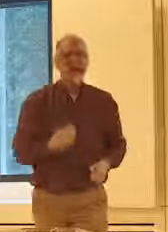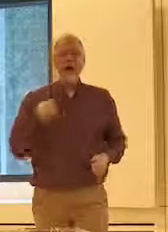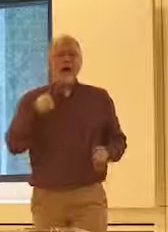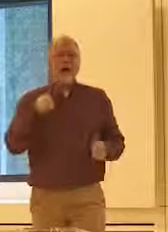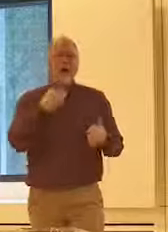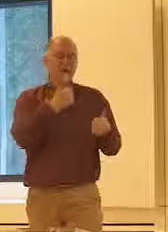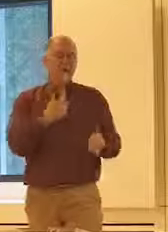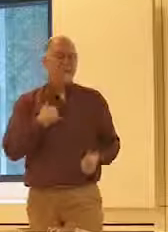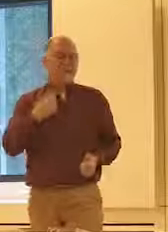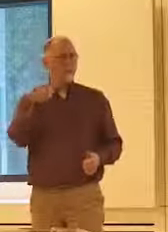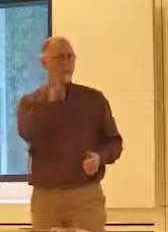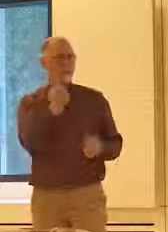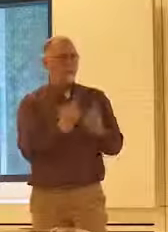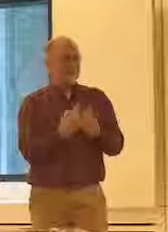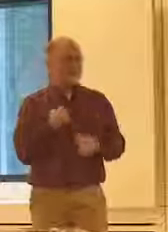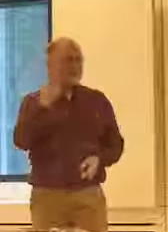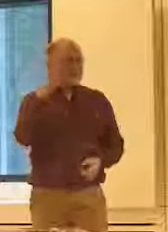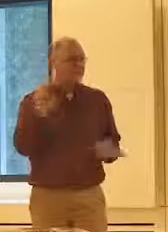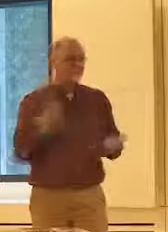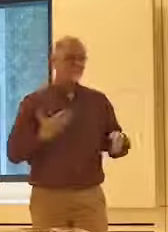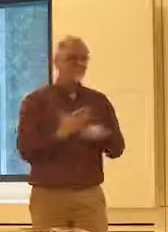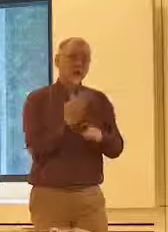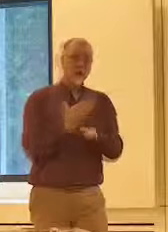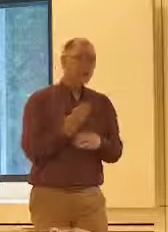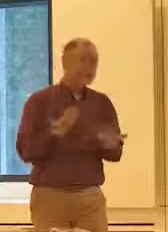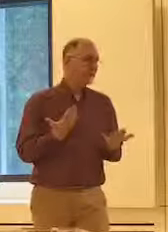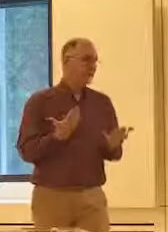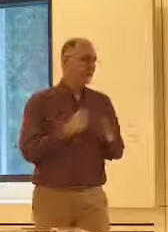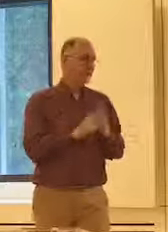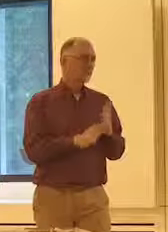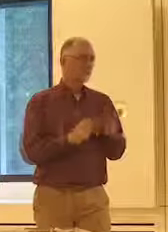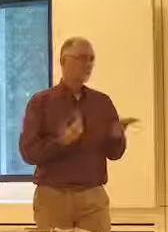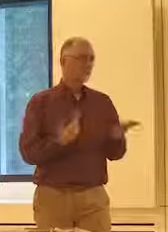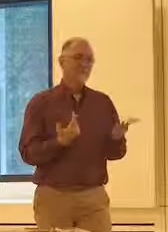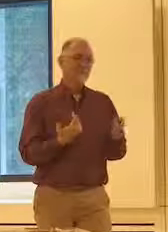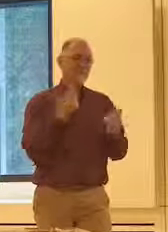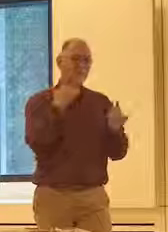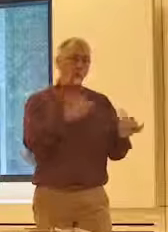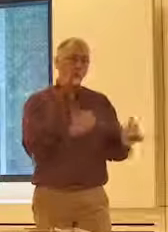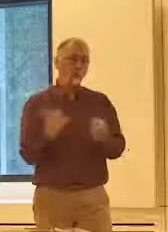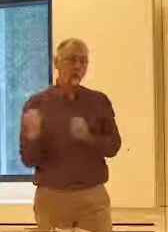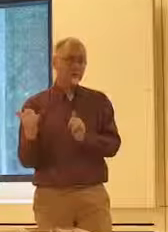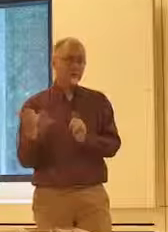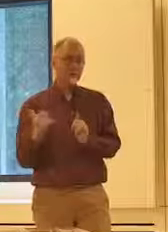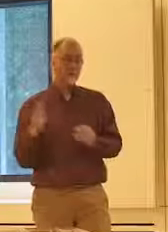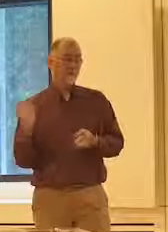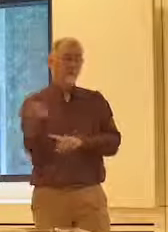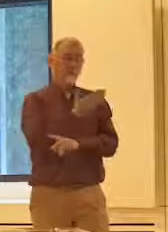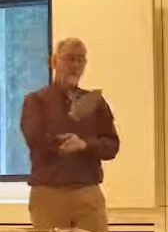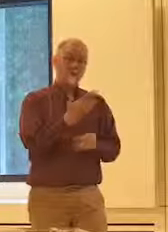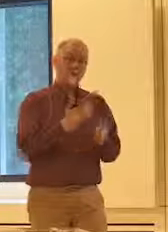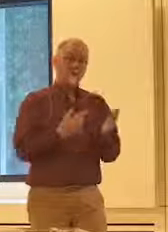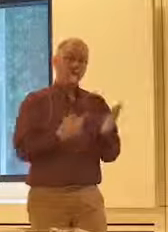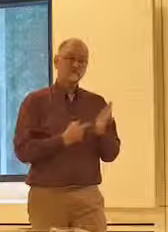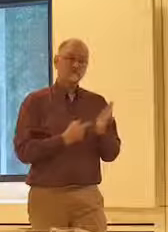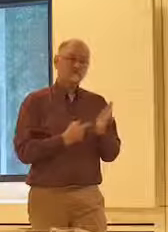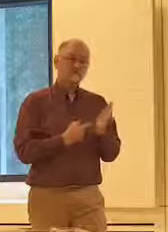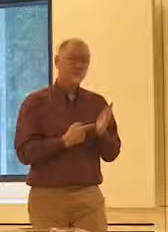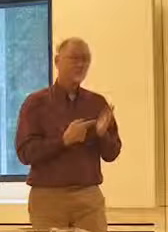Hello, hi James, thank you. I think that on a practical level, we should audit